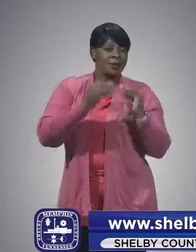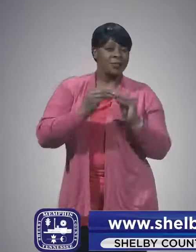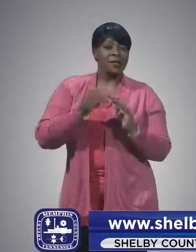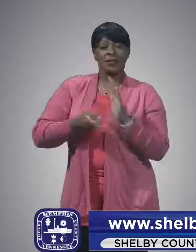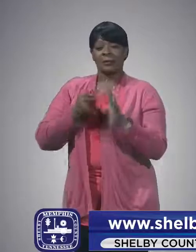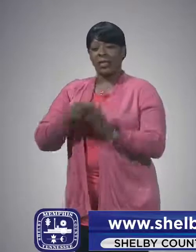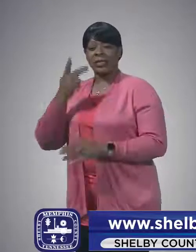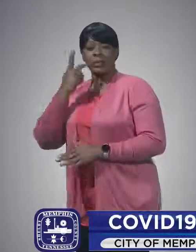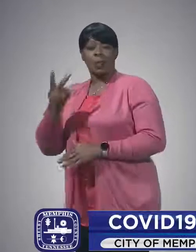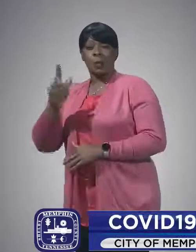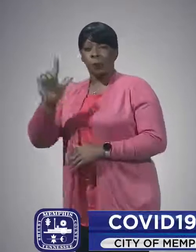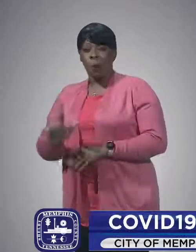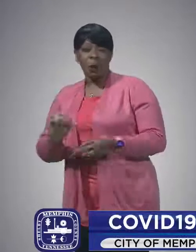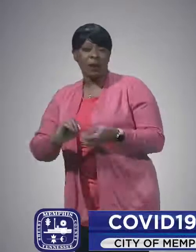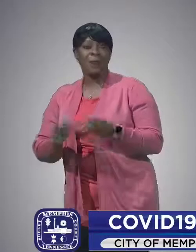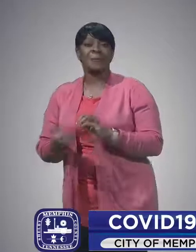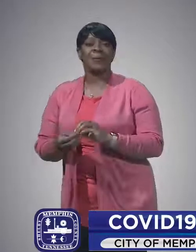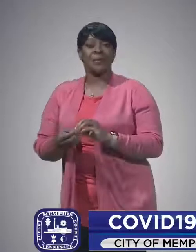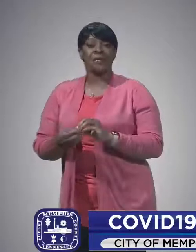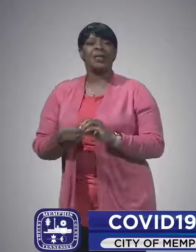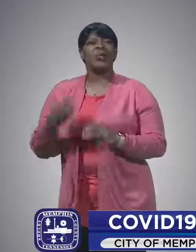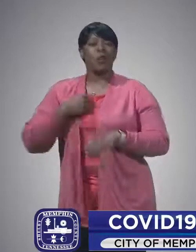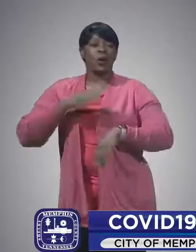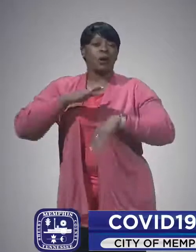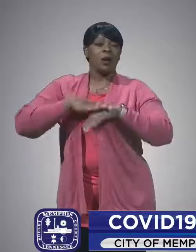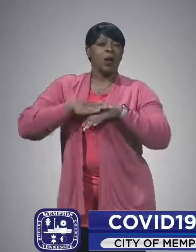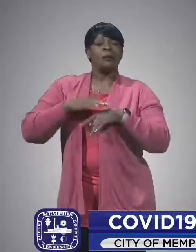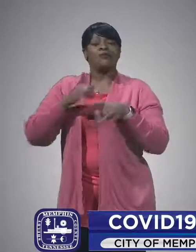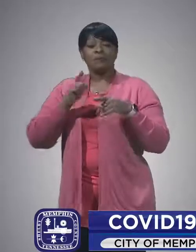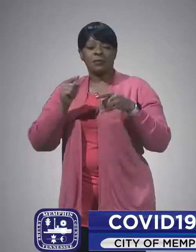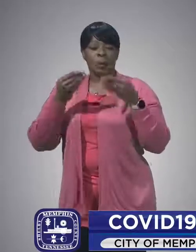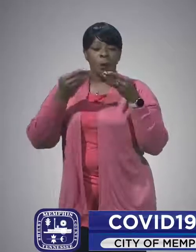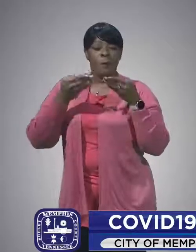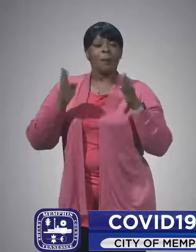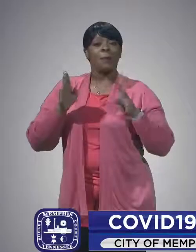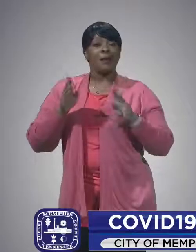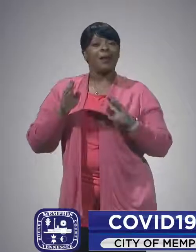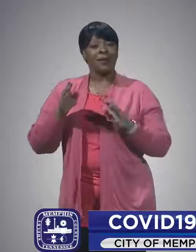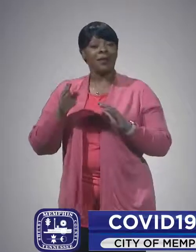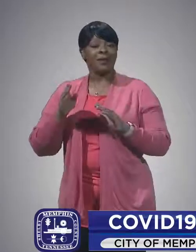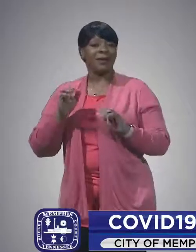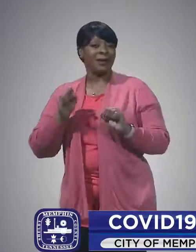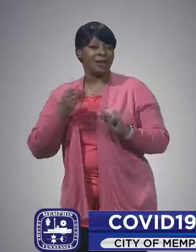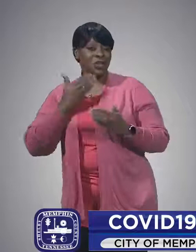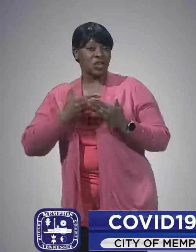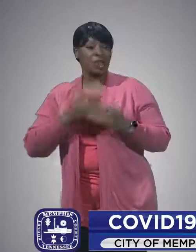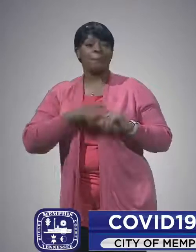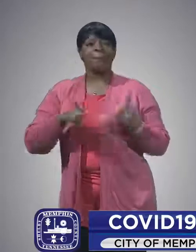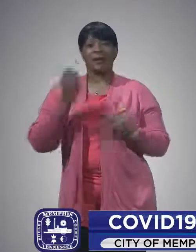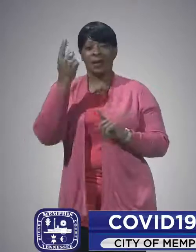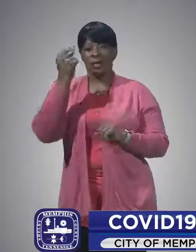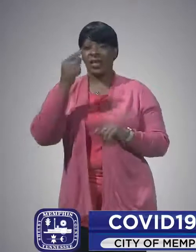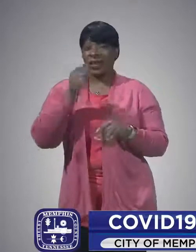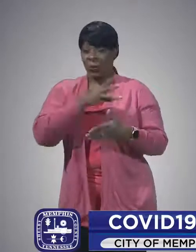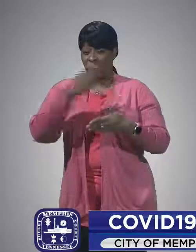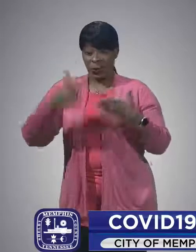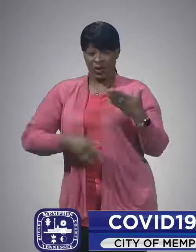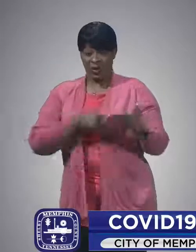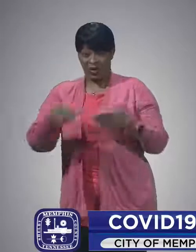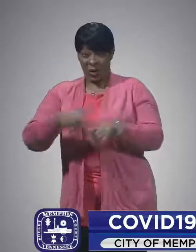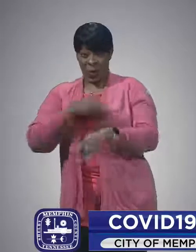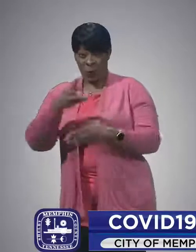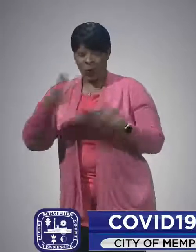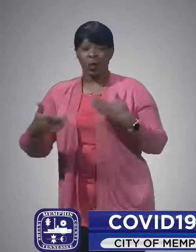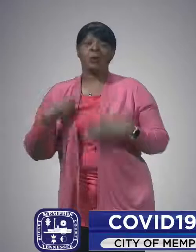other times you may see a lower number. So we're cautiously optimistic, but we also understand that going into the long weekend, we